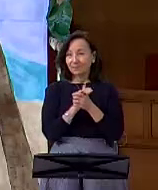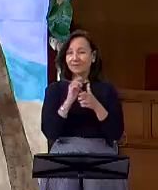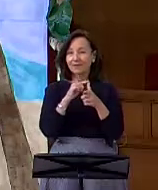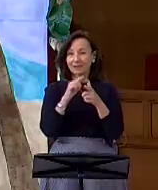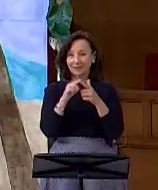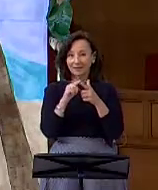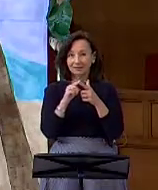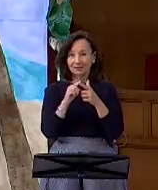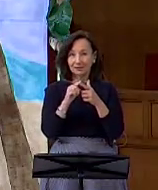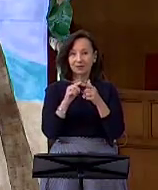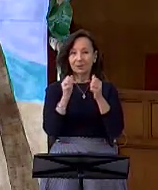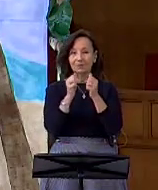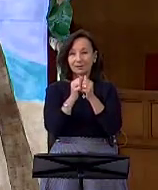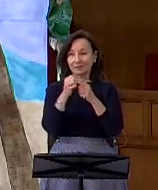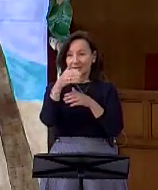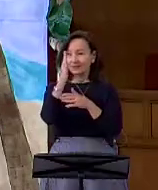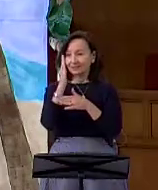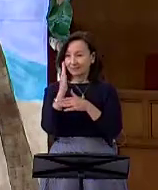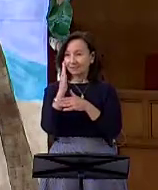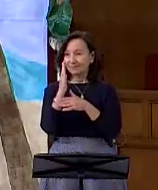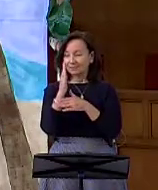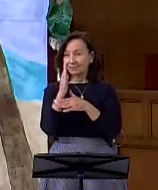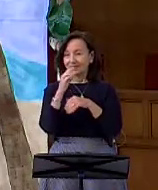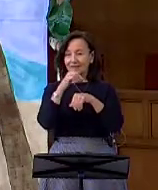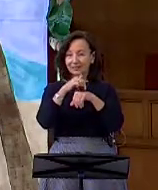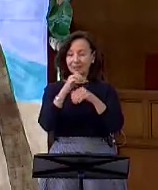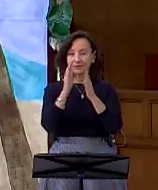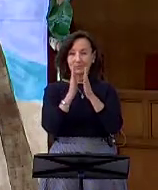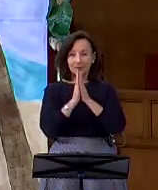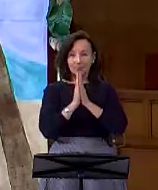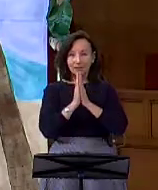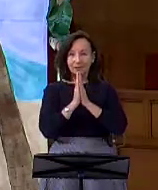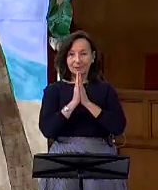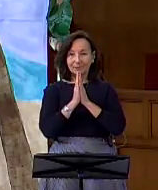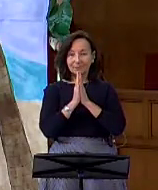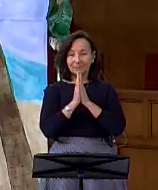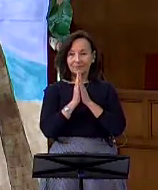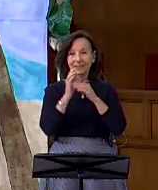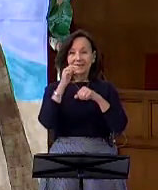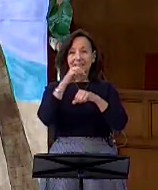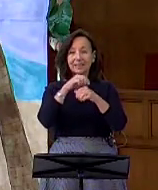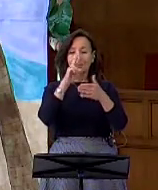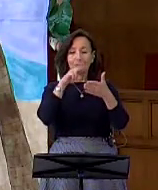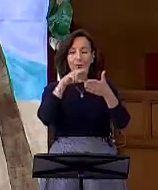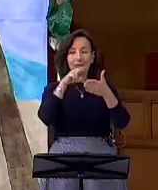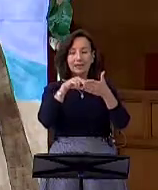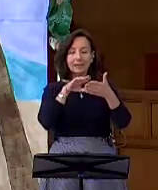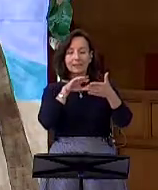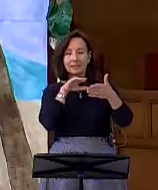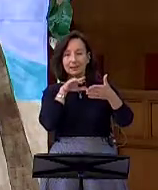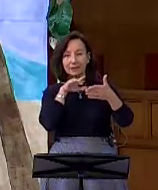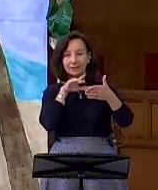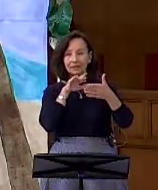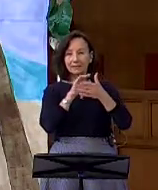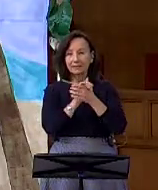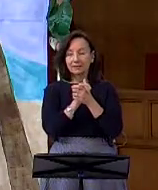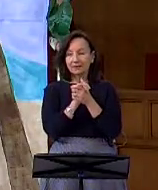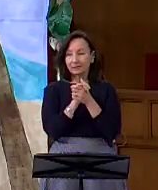spend time with God, time in prayer, time reading, time studying,